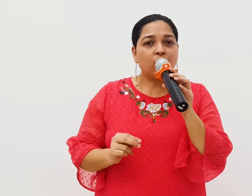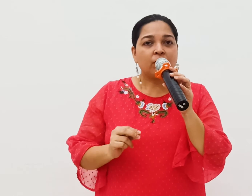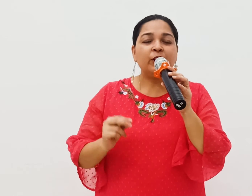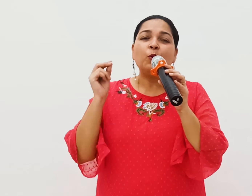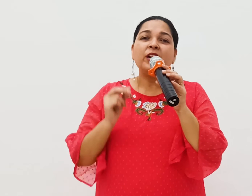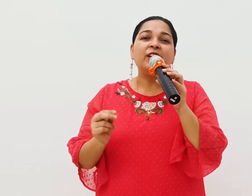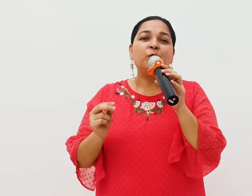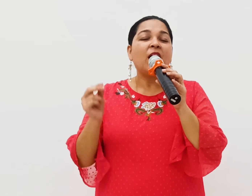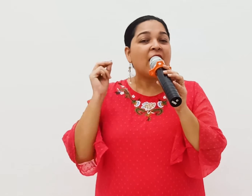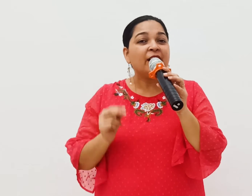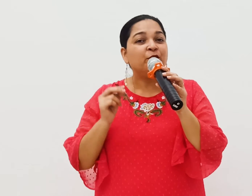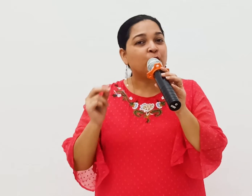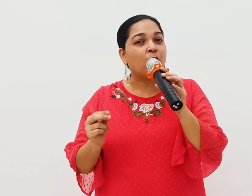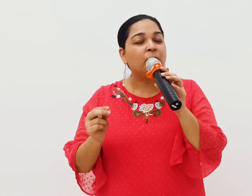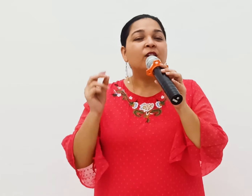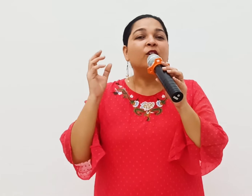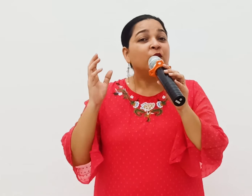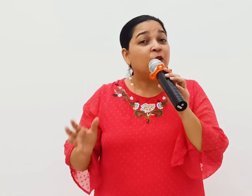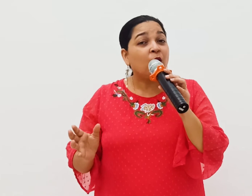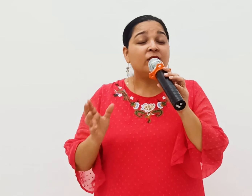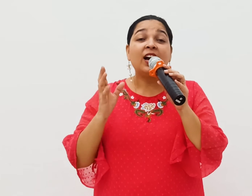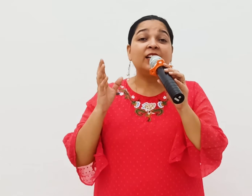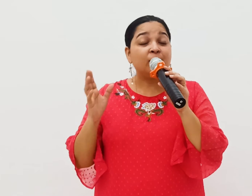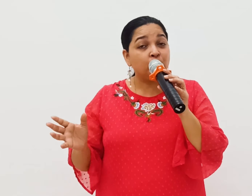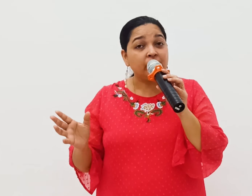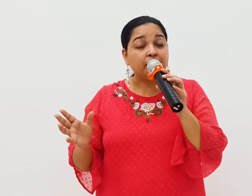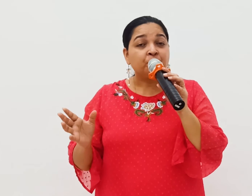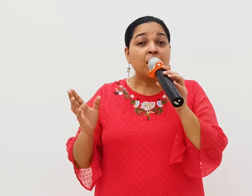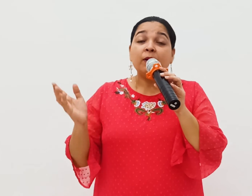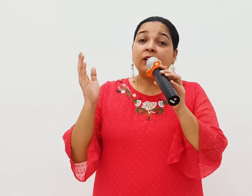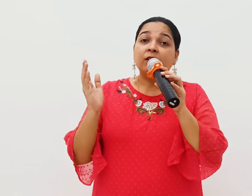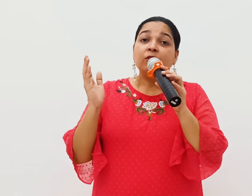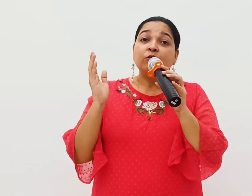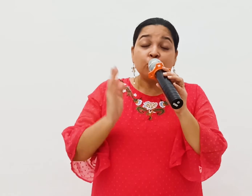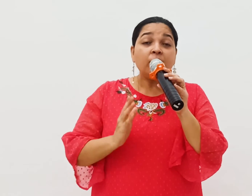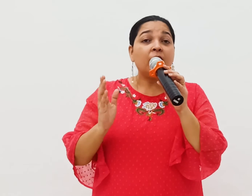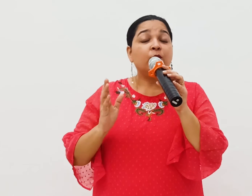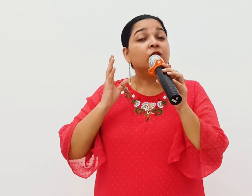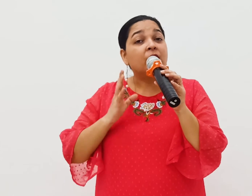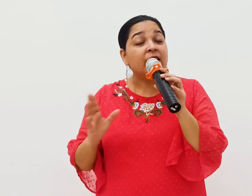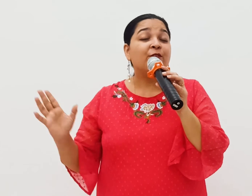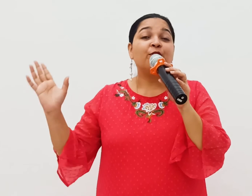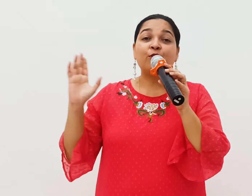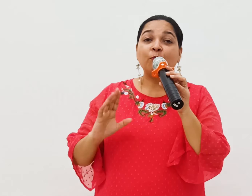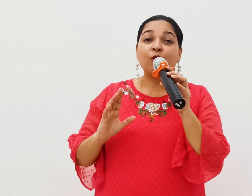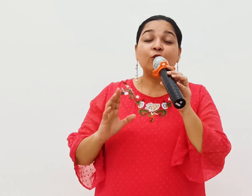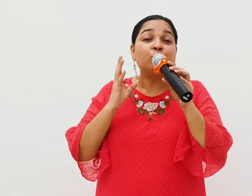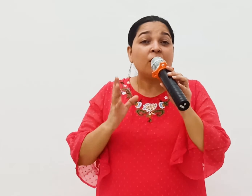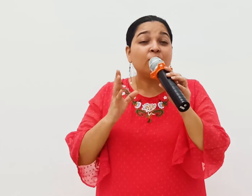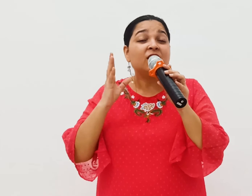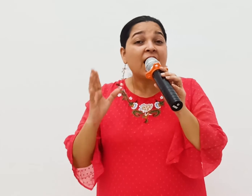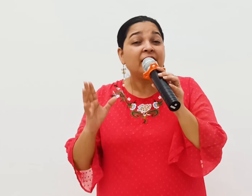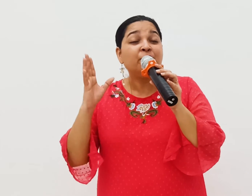from God. We don't need to hide from God. Hallelujah. But Jonah was running away from